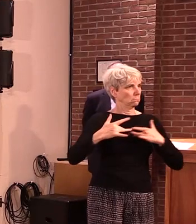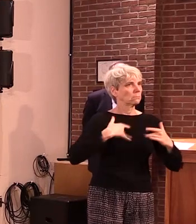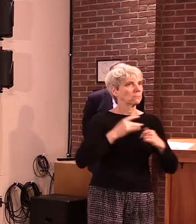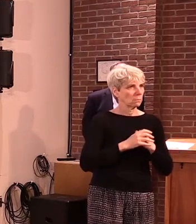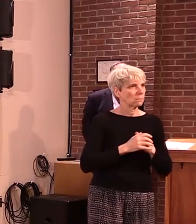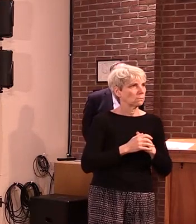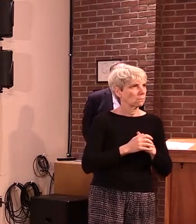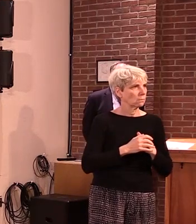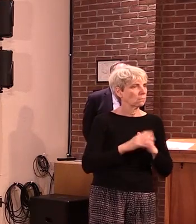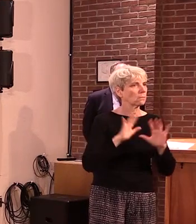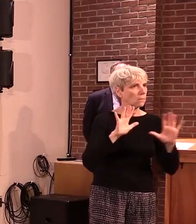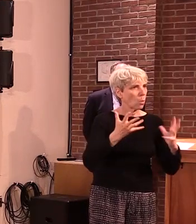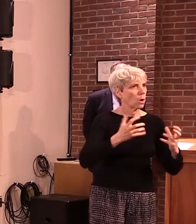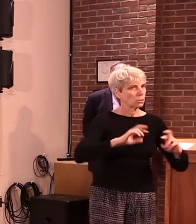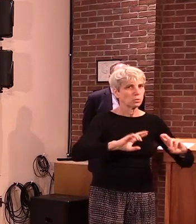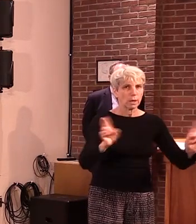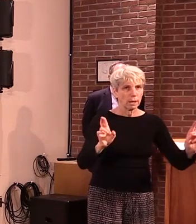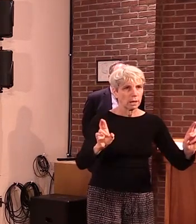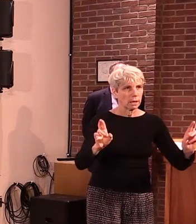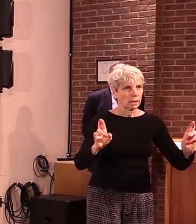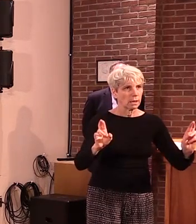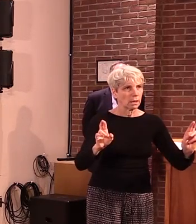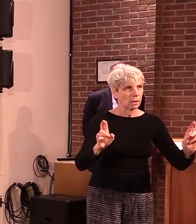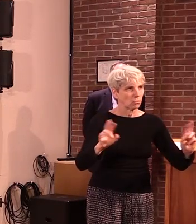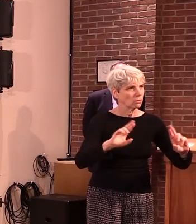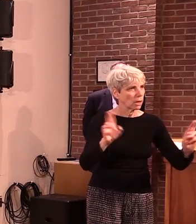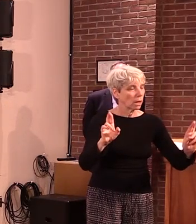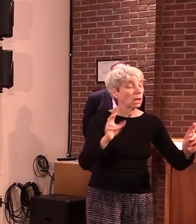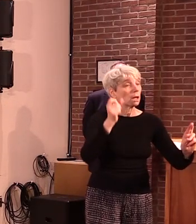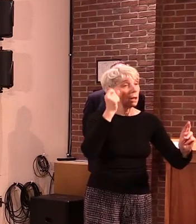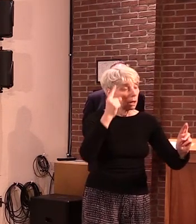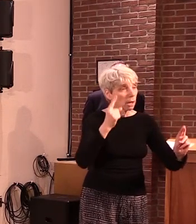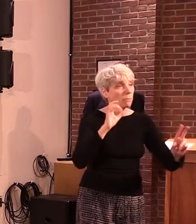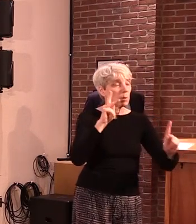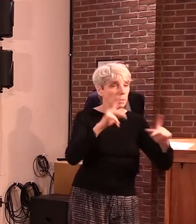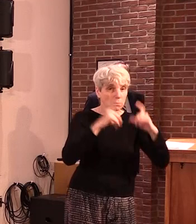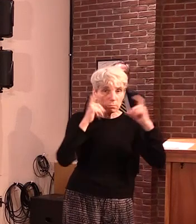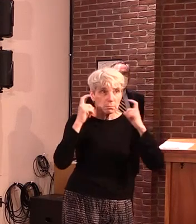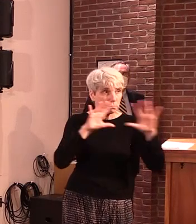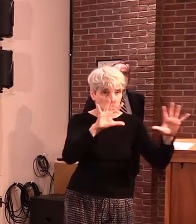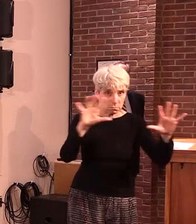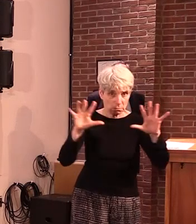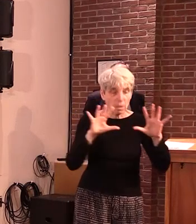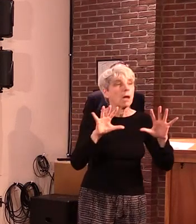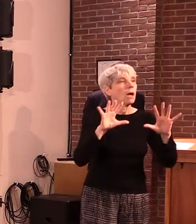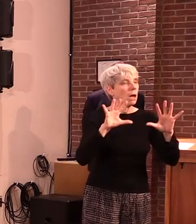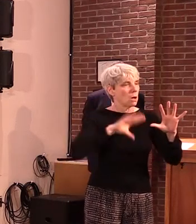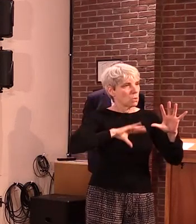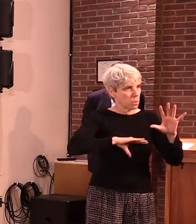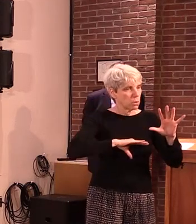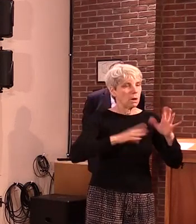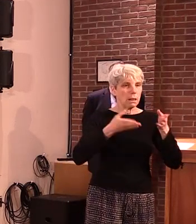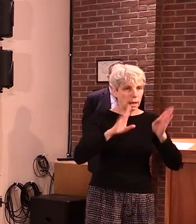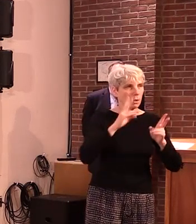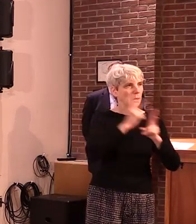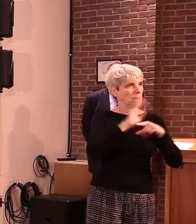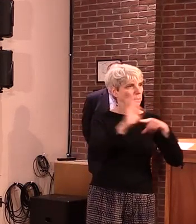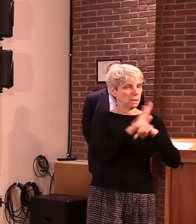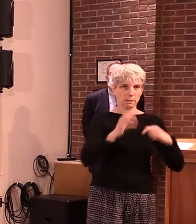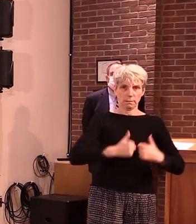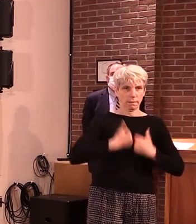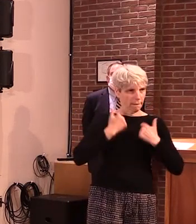And the more we can prepare, the more we can keep our economy open, the more we can have